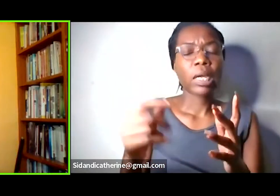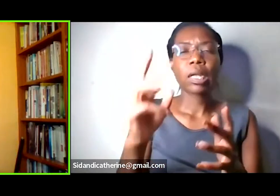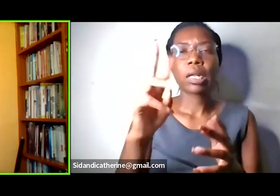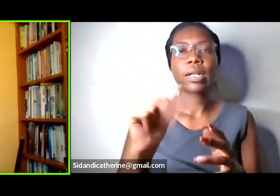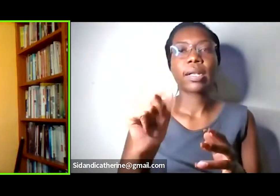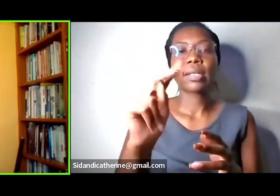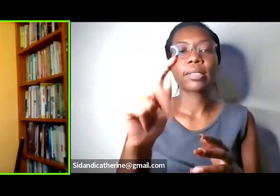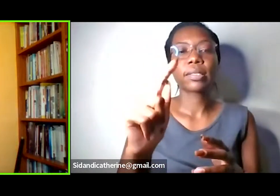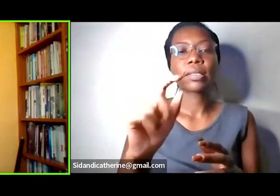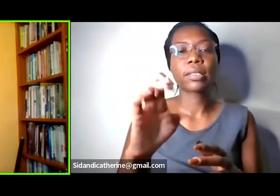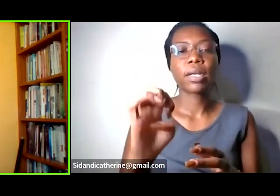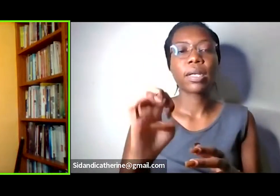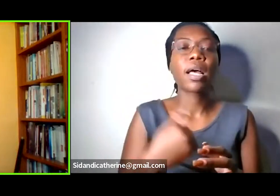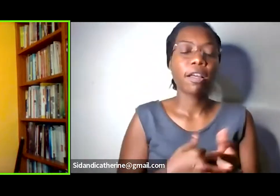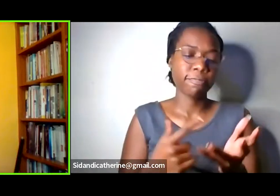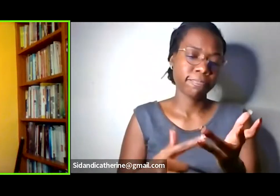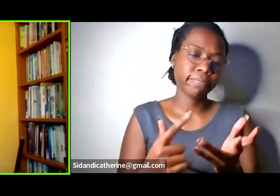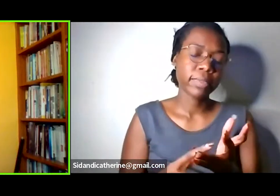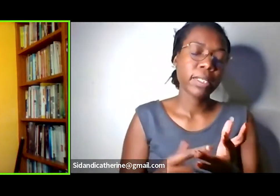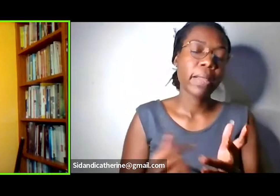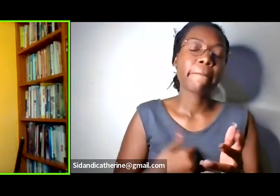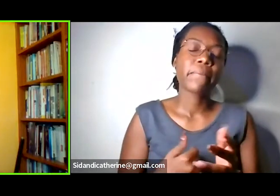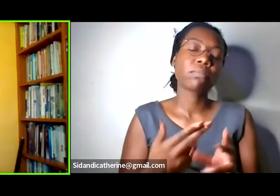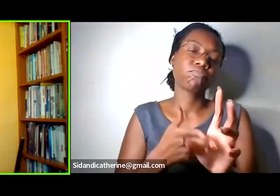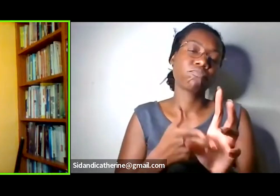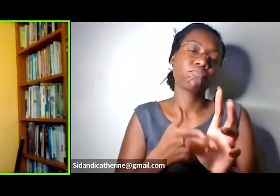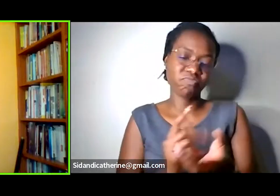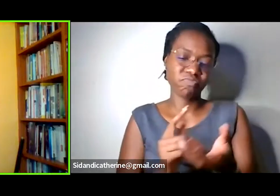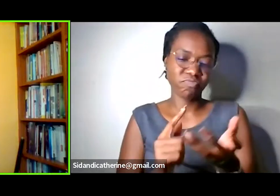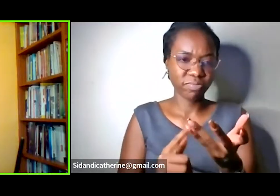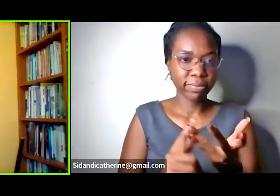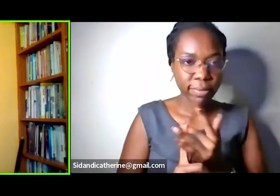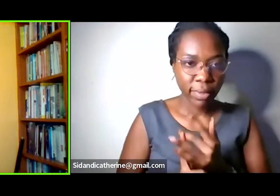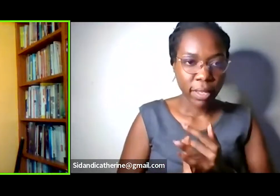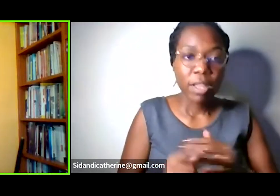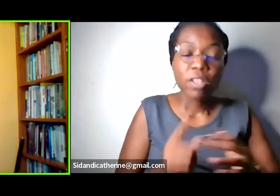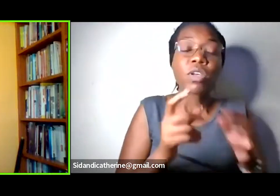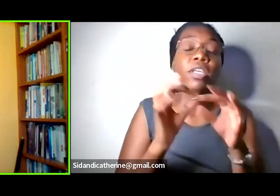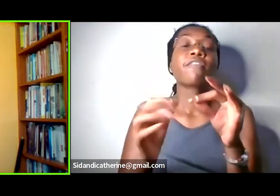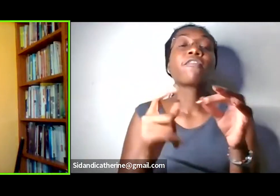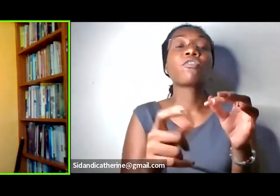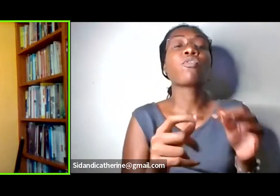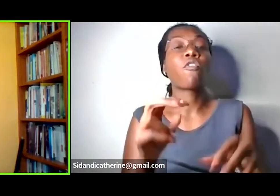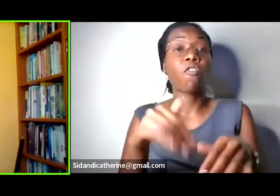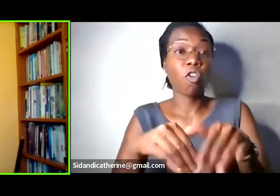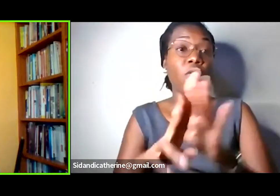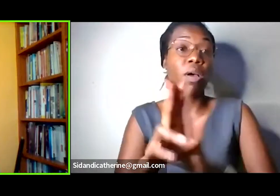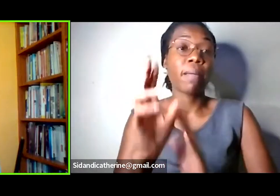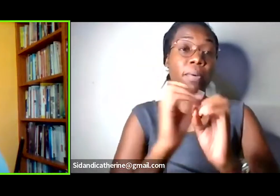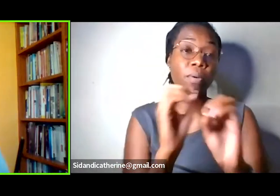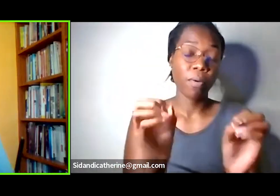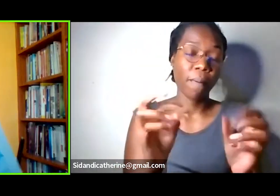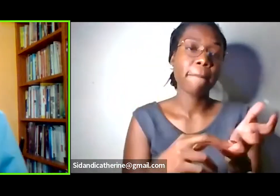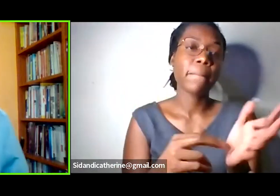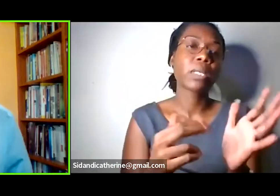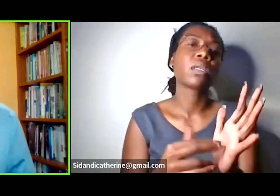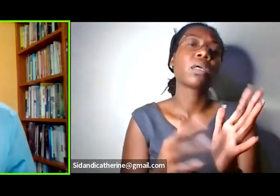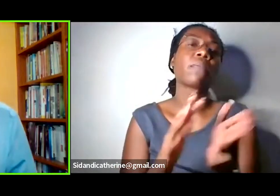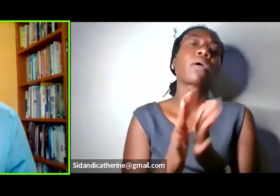read, experience several times before they make the decision. So that is why marketing is always an ongoing